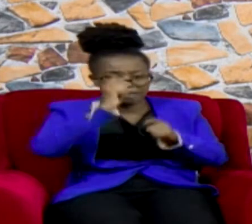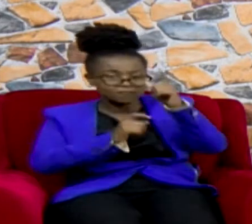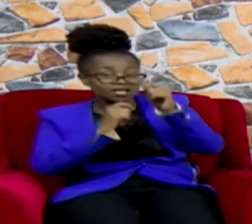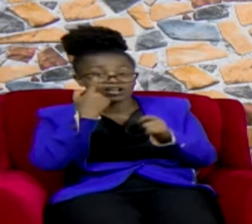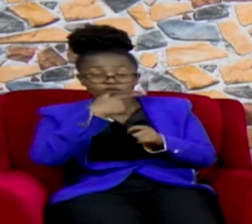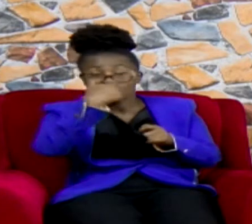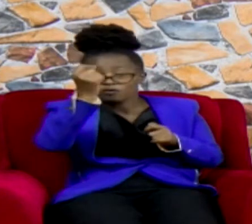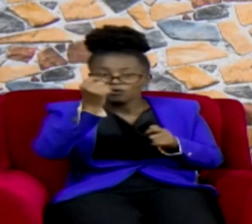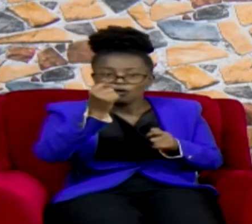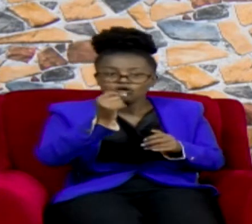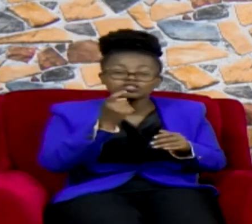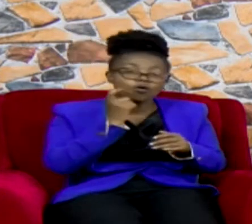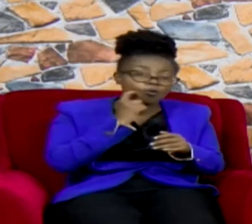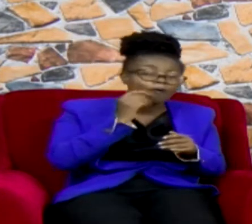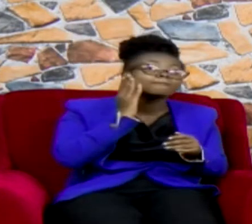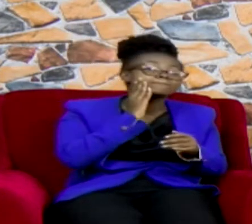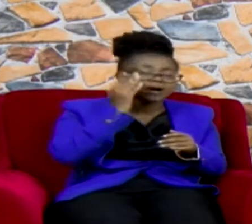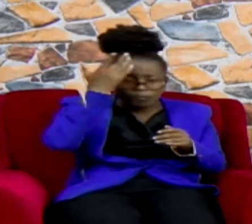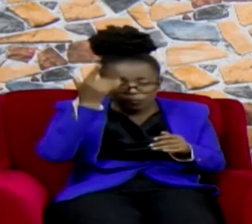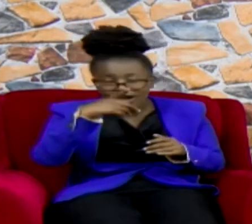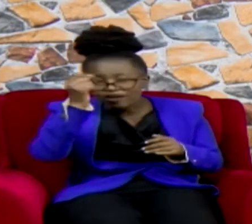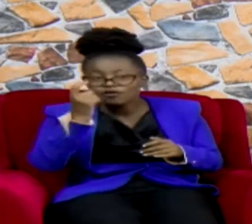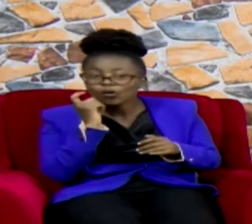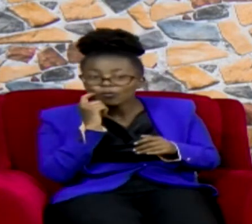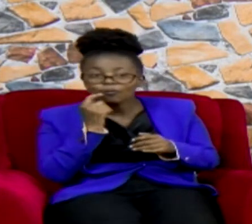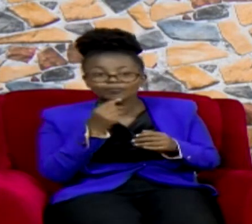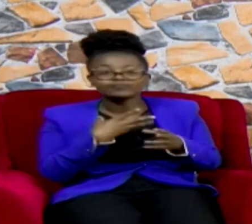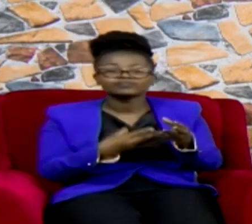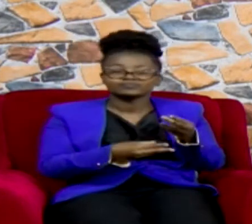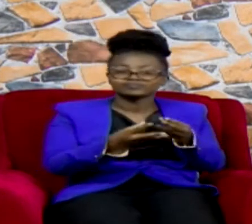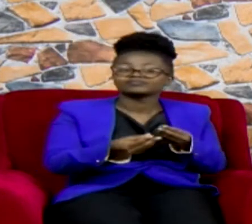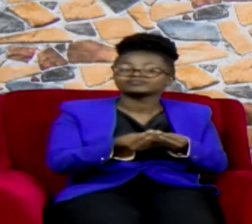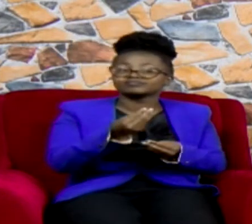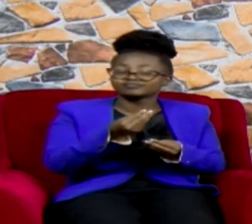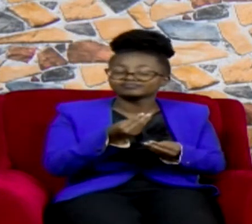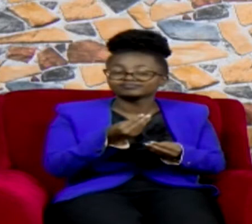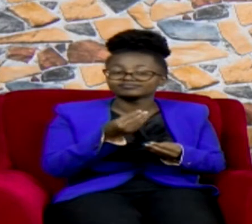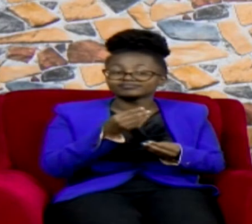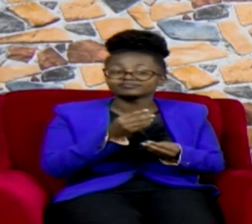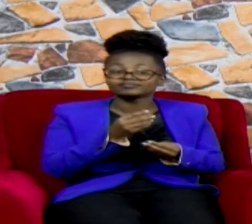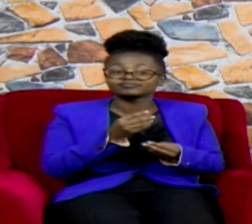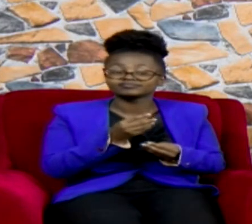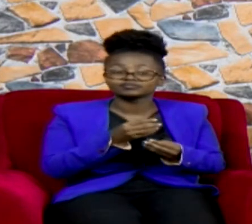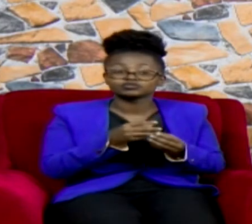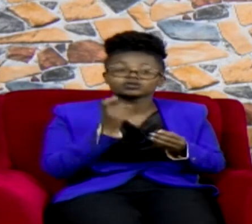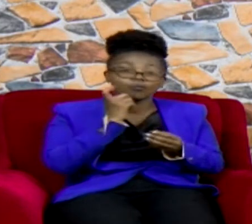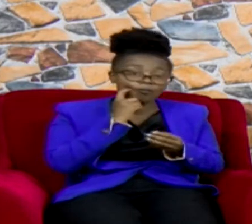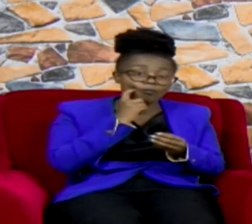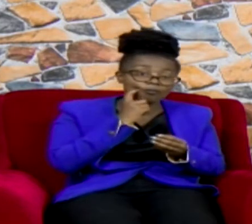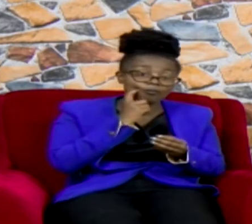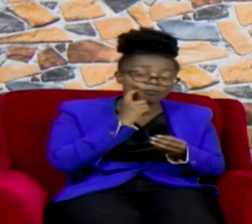shop? Mom. Where did mom go? Buy milk. To the shop. Where did mom go? To the shop. To the